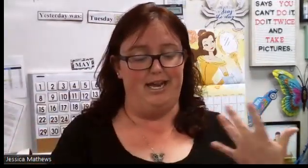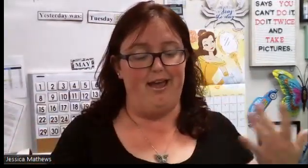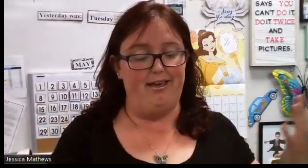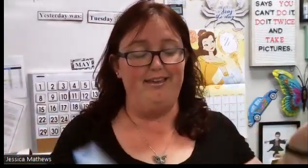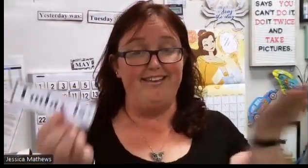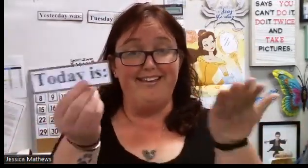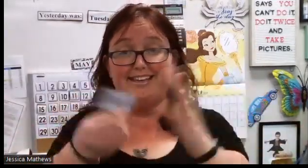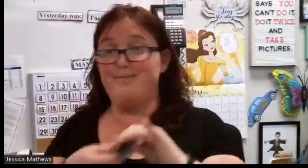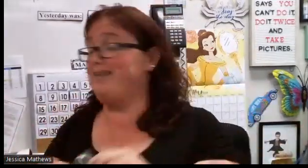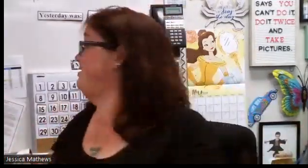today is what?